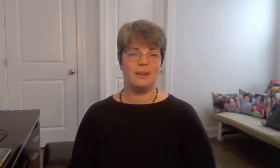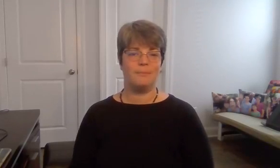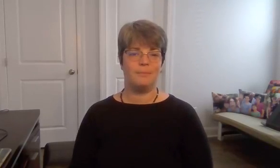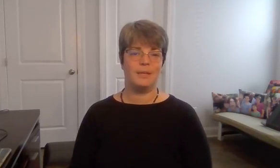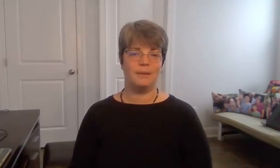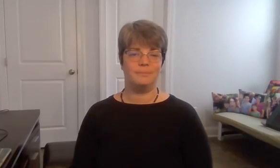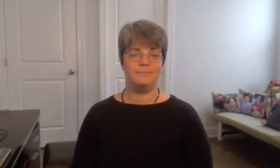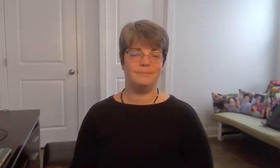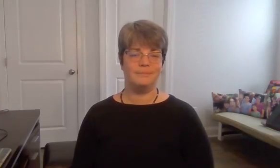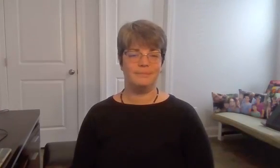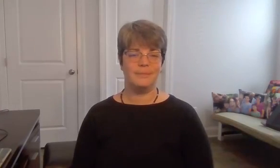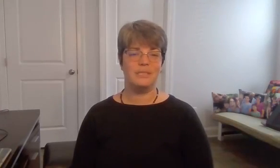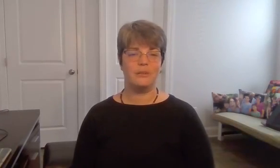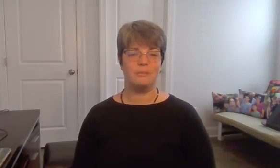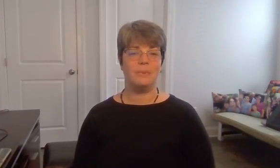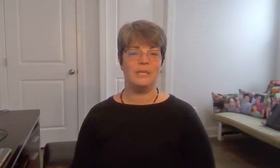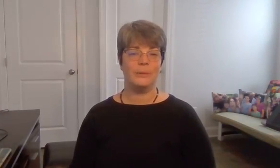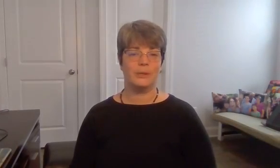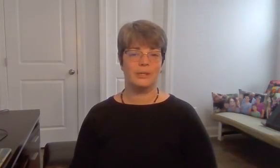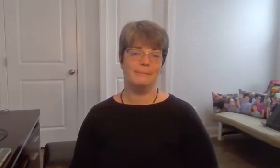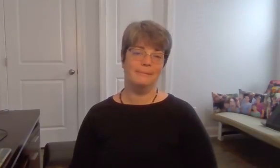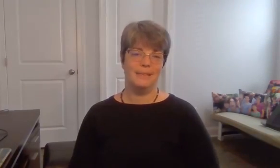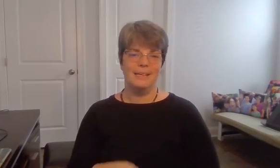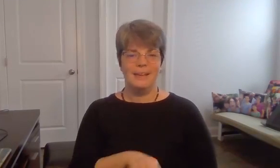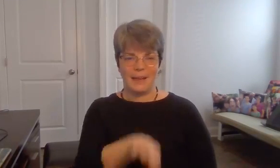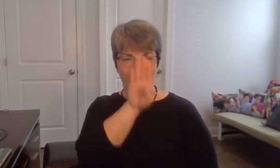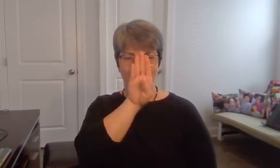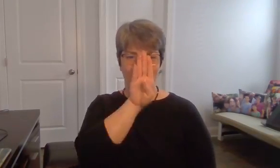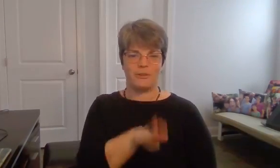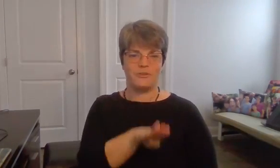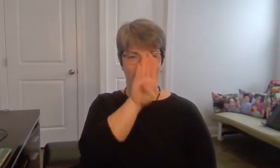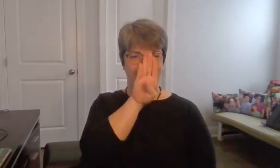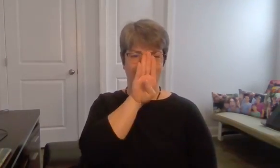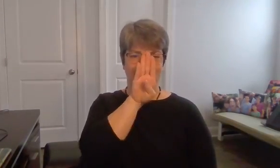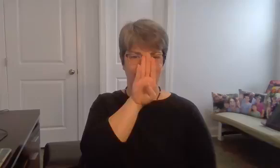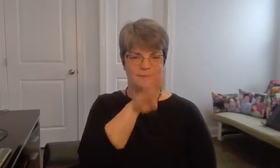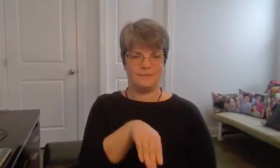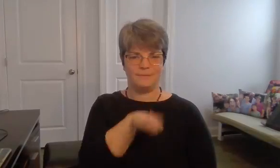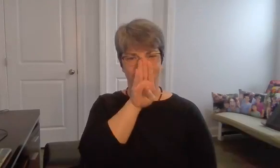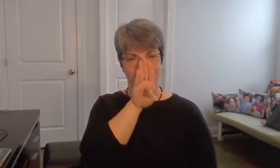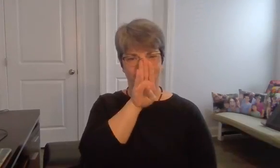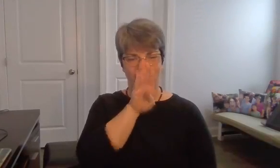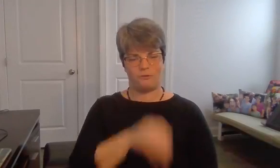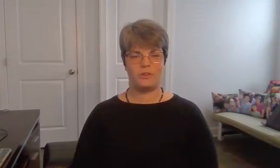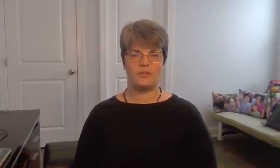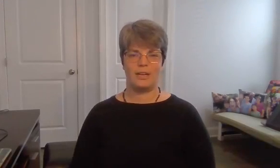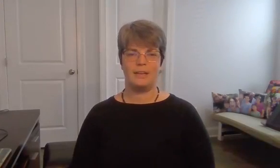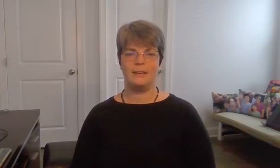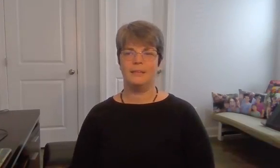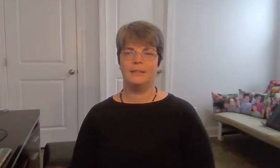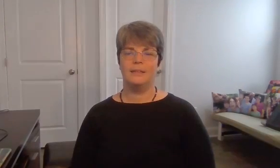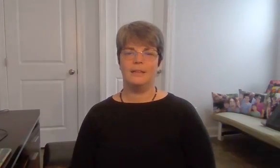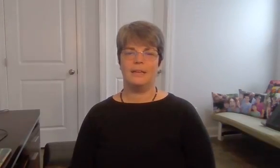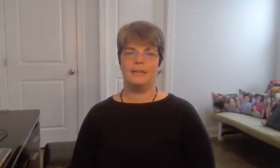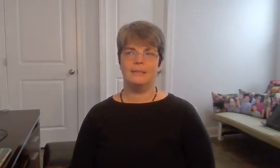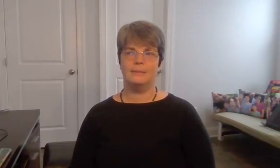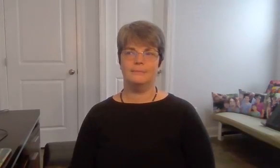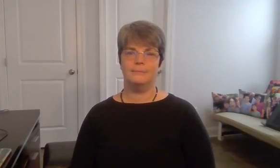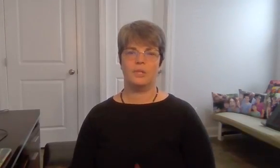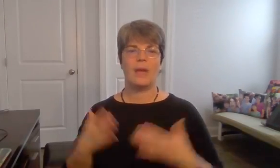a different B word. But frustrated is like this. Frustrated. So